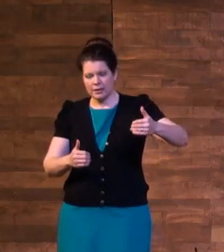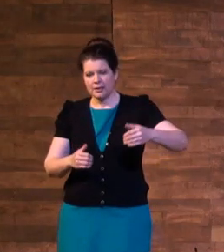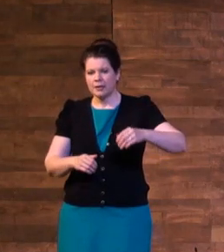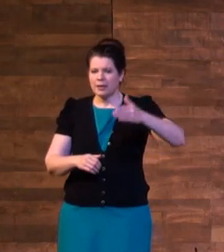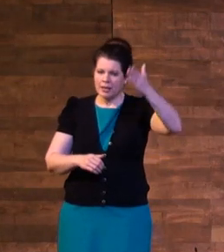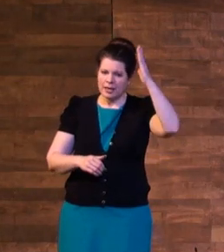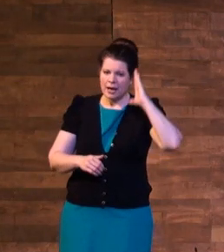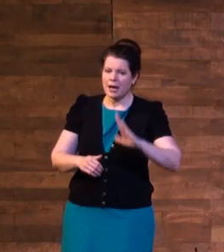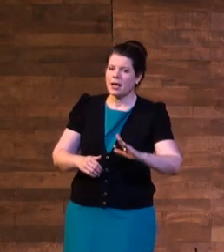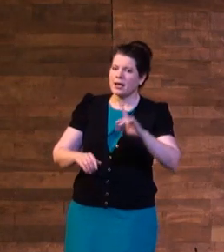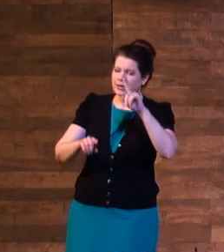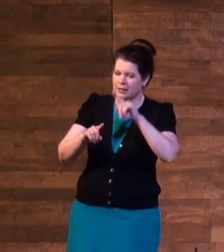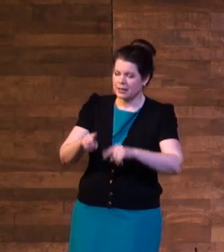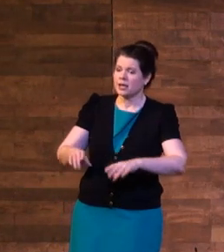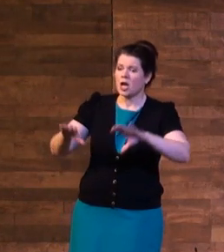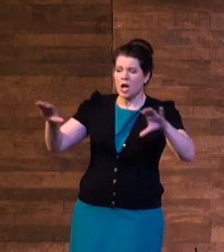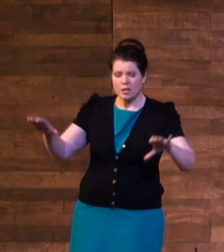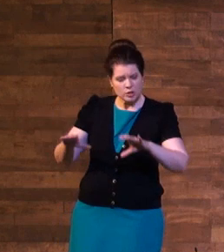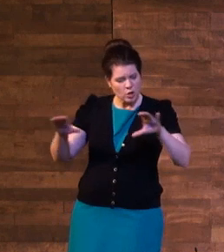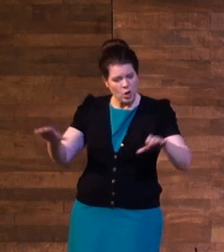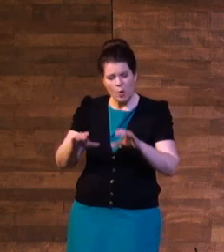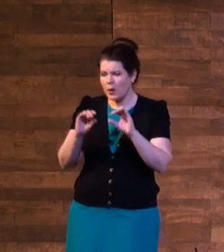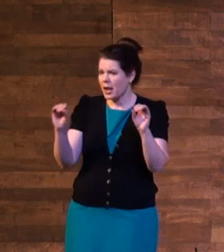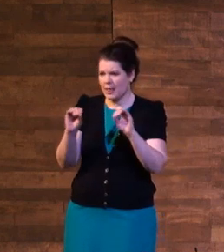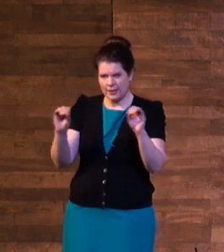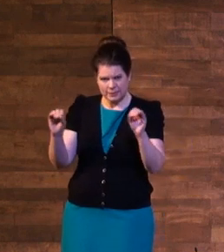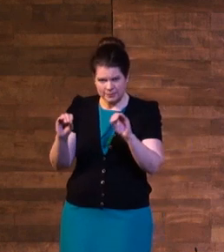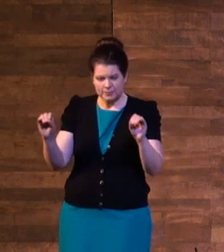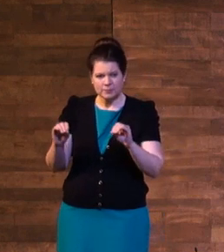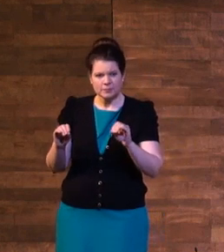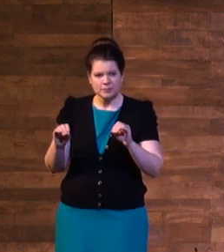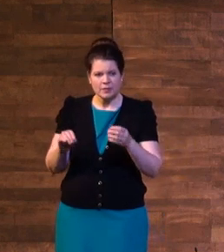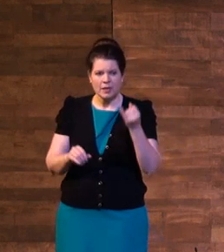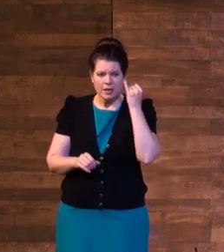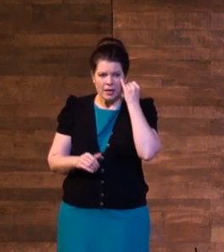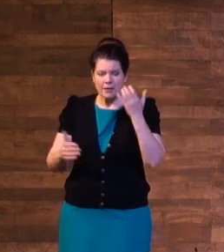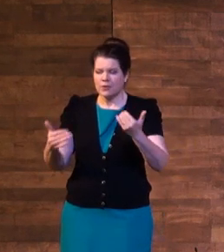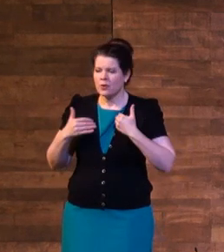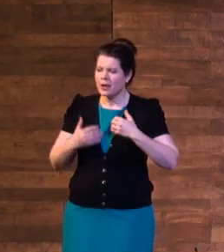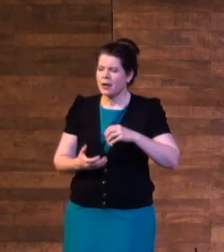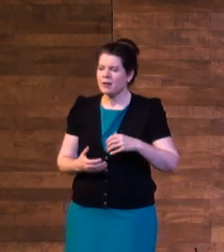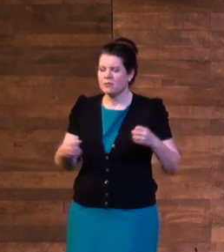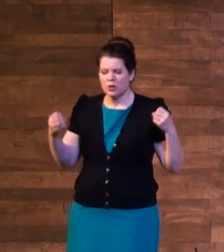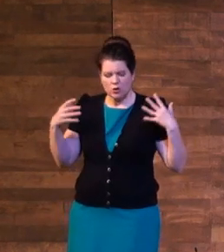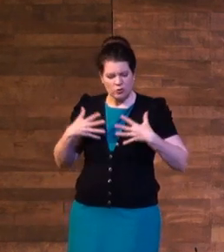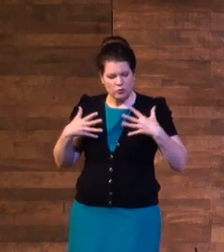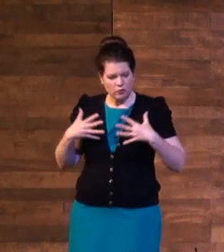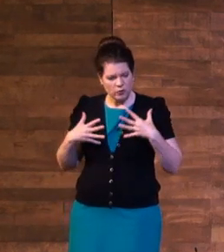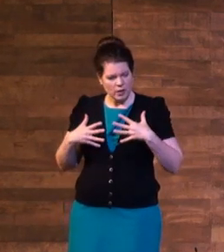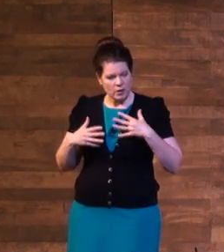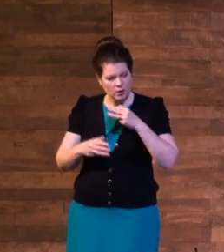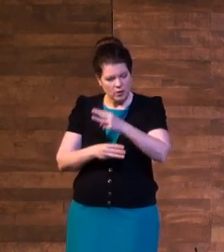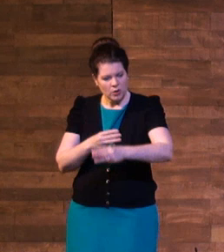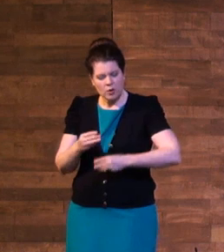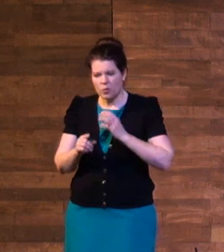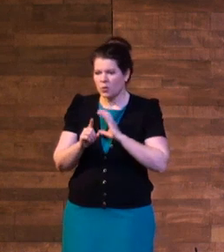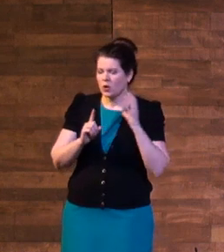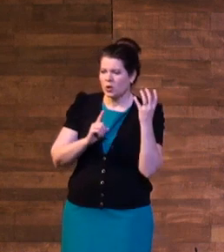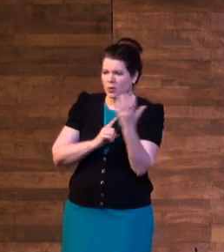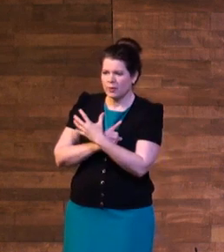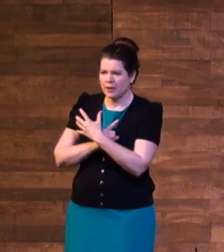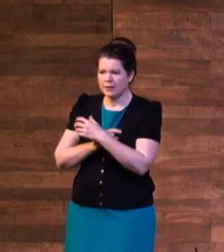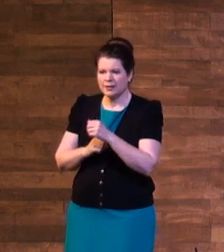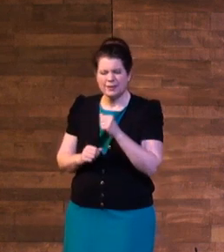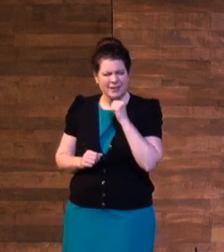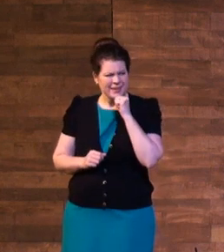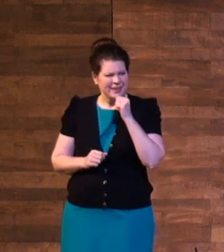If you have any fear or if you have any consternation about what's going on in the world around us, it's not a result of God